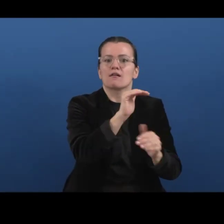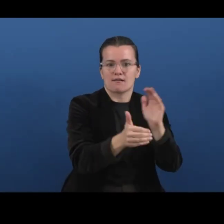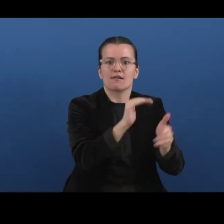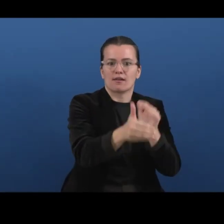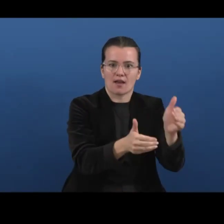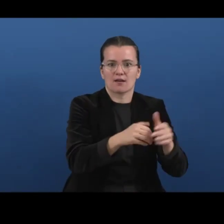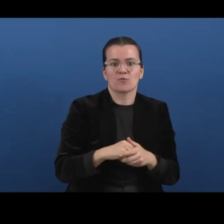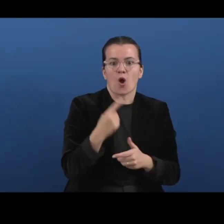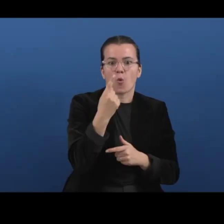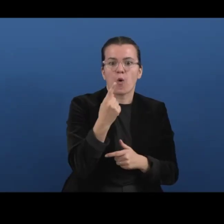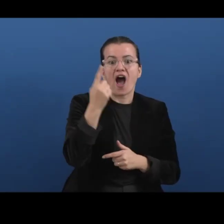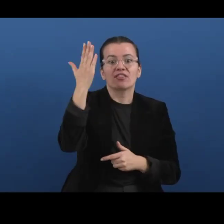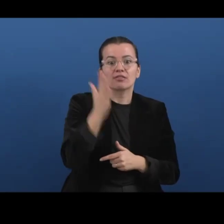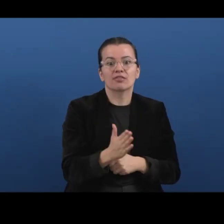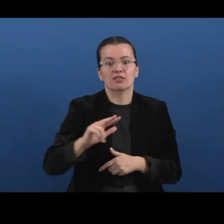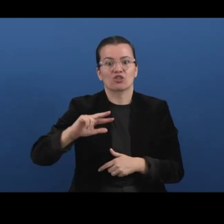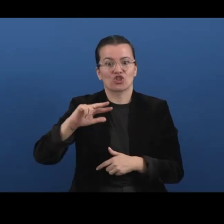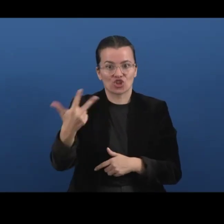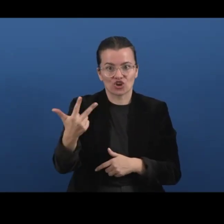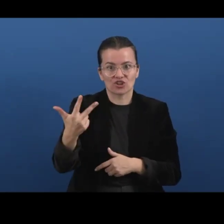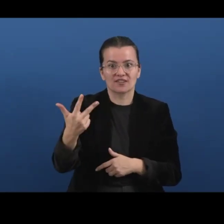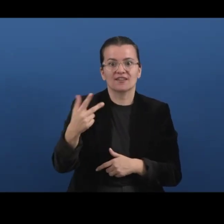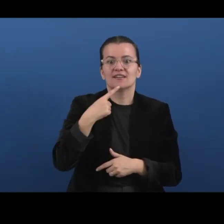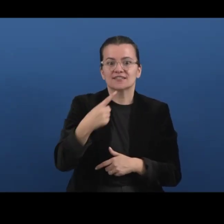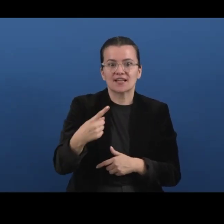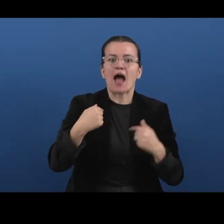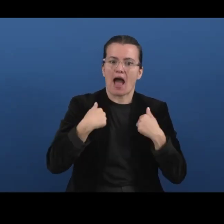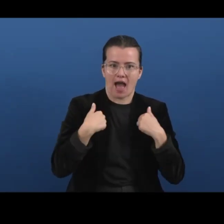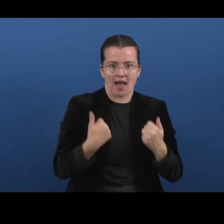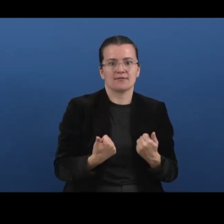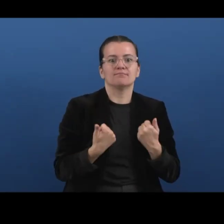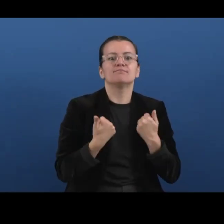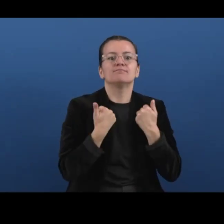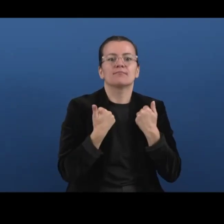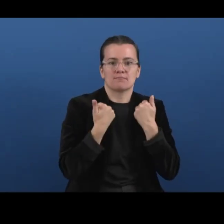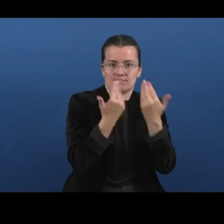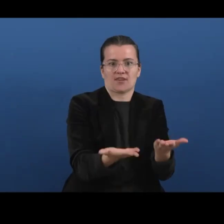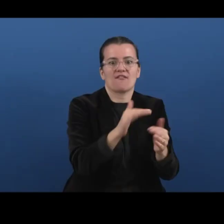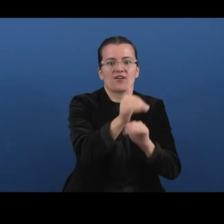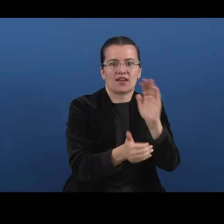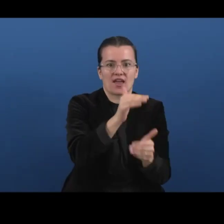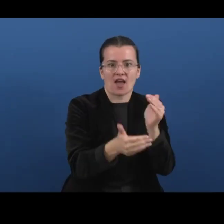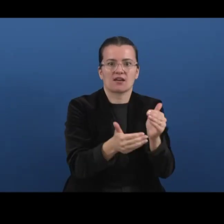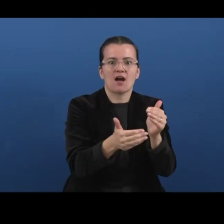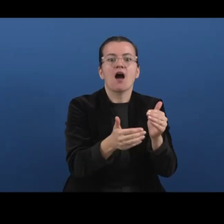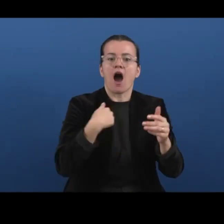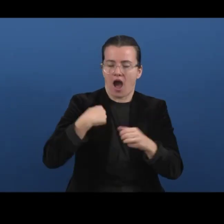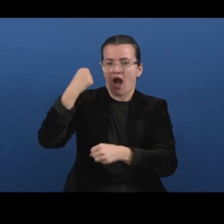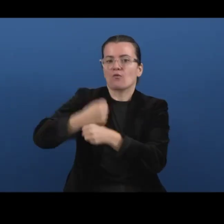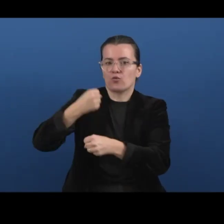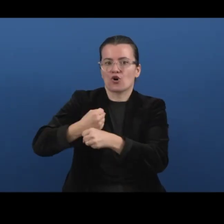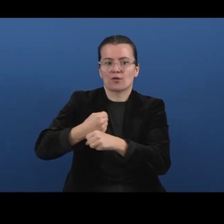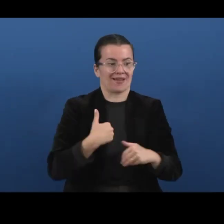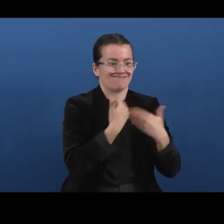second option that got most votes was I receive care and I am employed. And the other options just got a